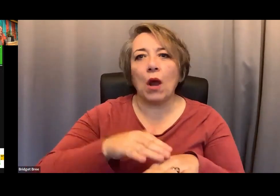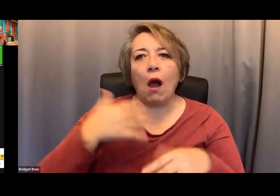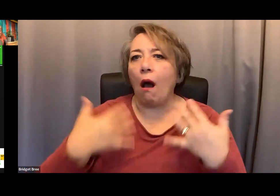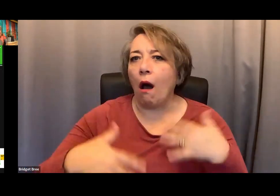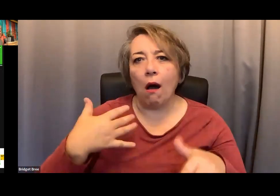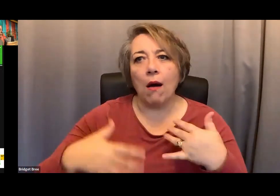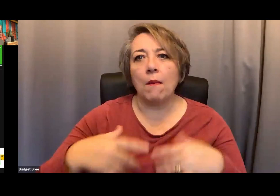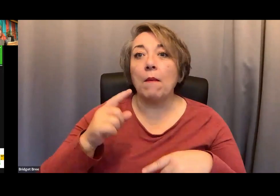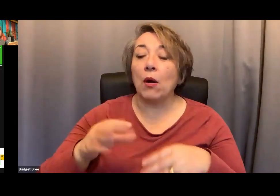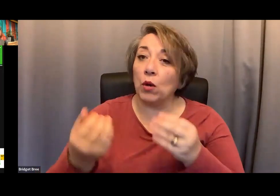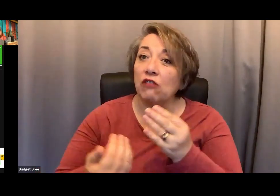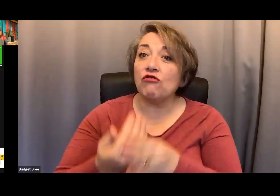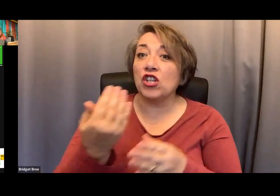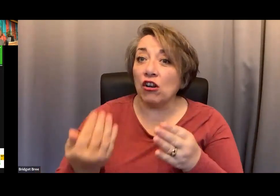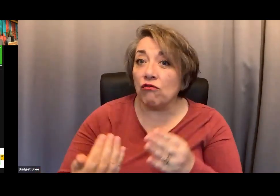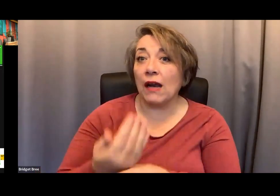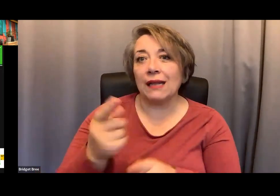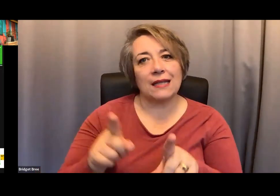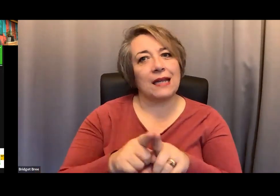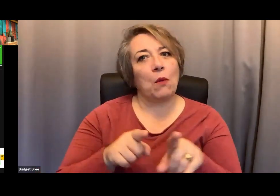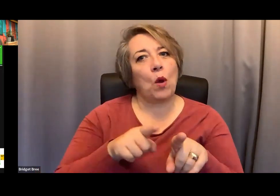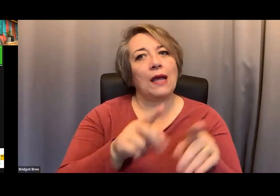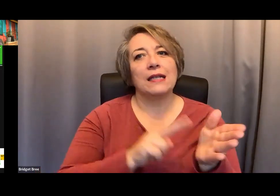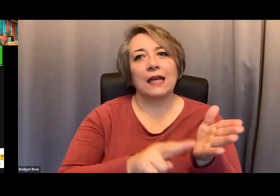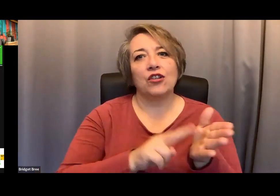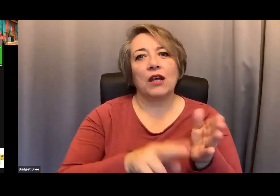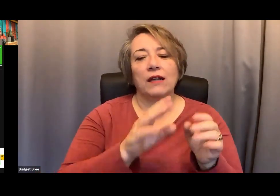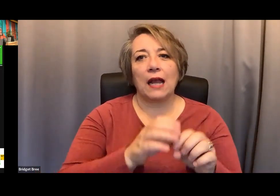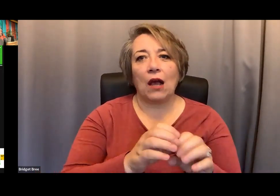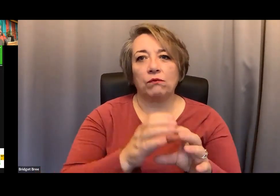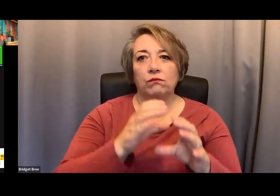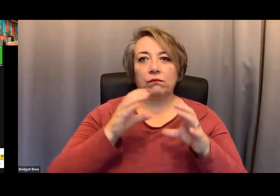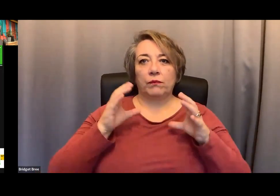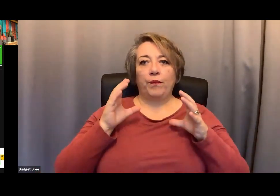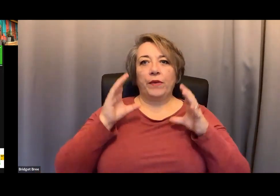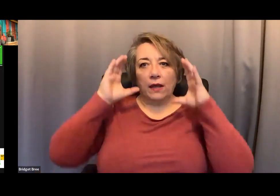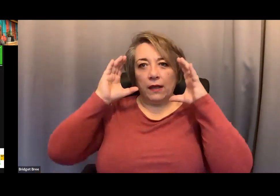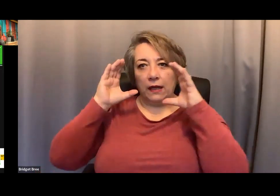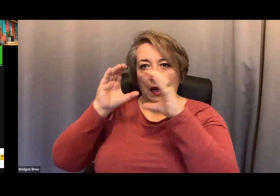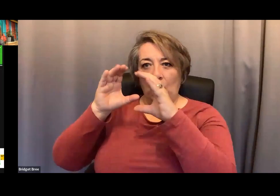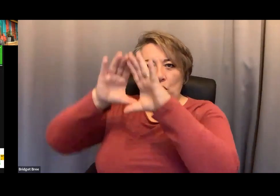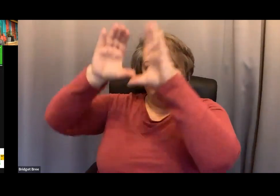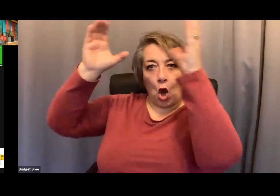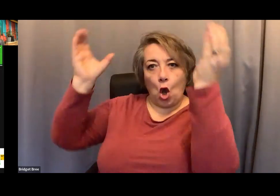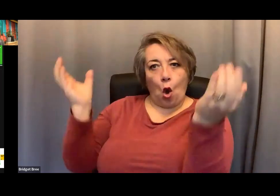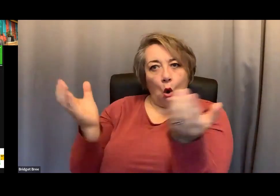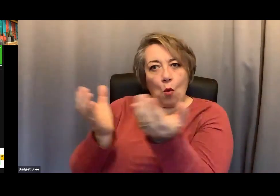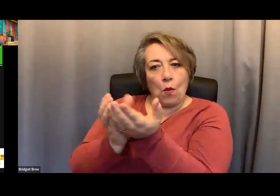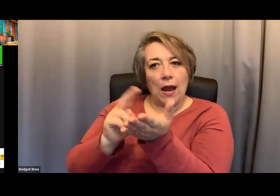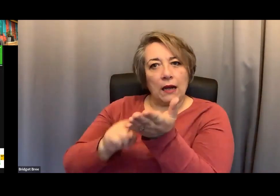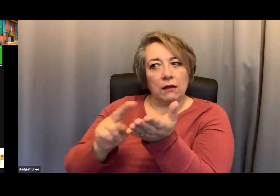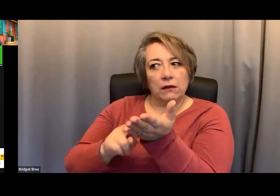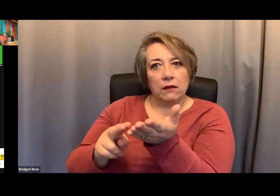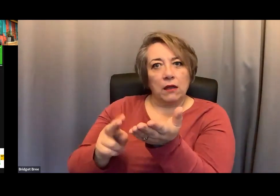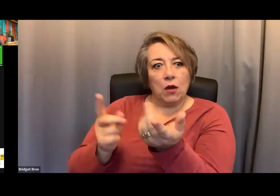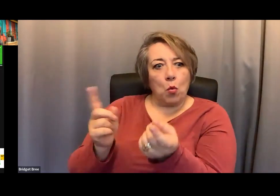and restore them as nature does? And then we zoom out into the global ecological lens, asking how can our place respect the